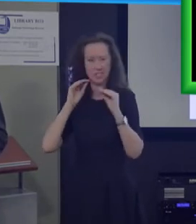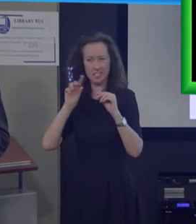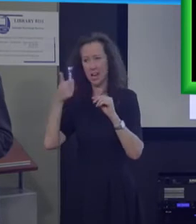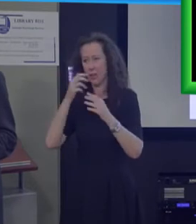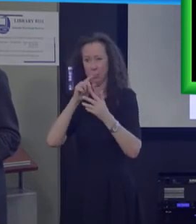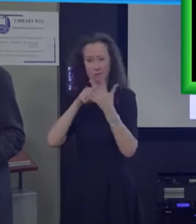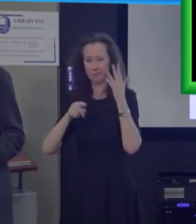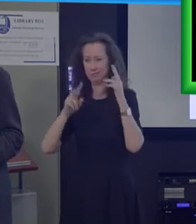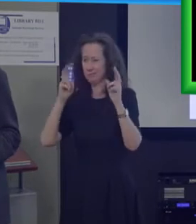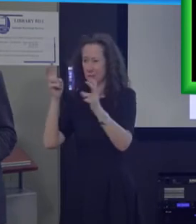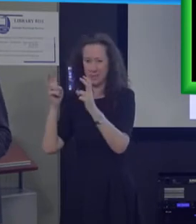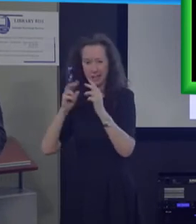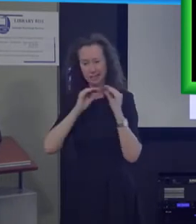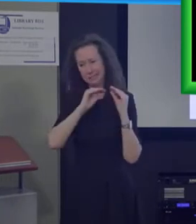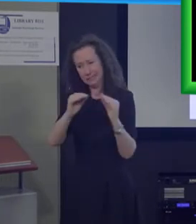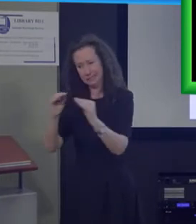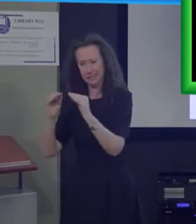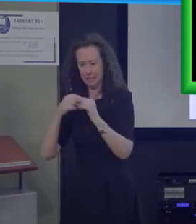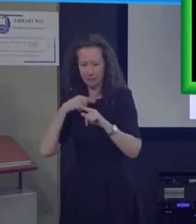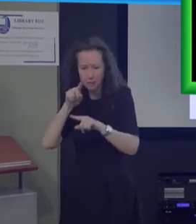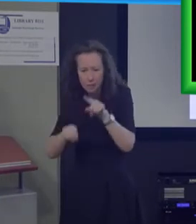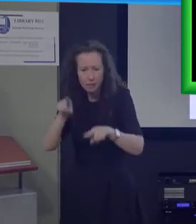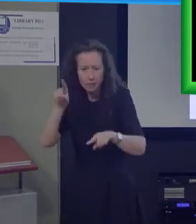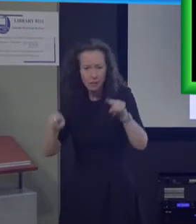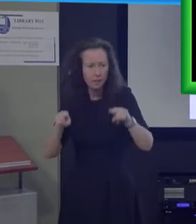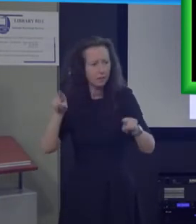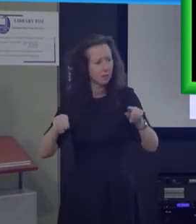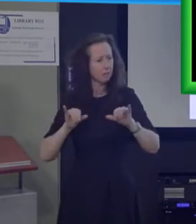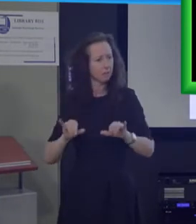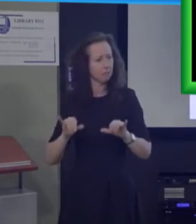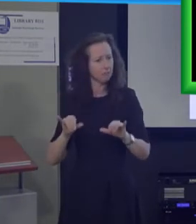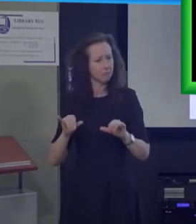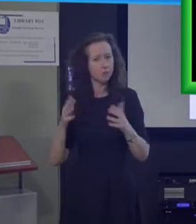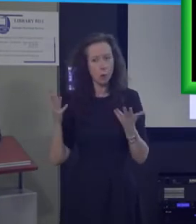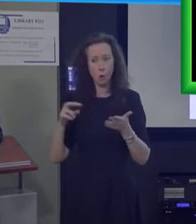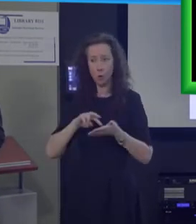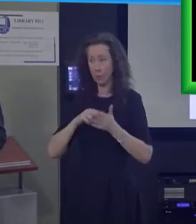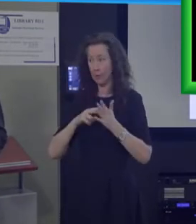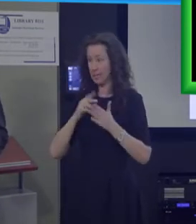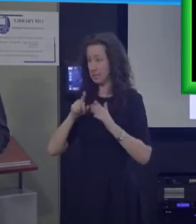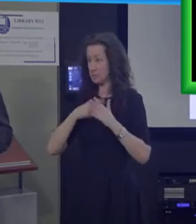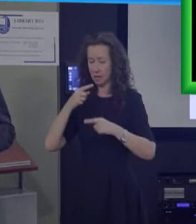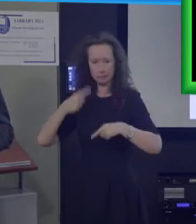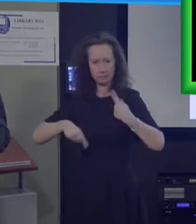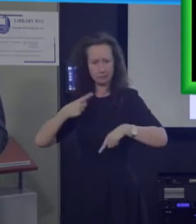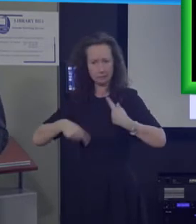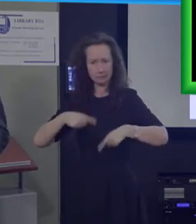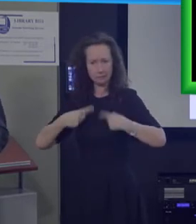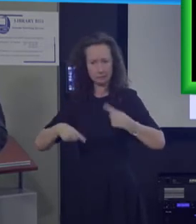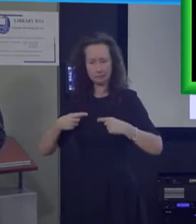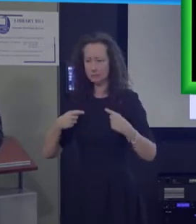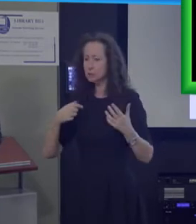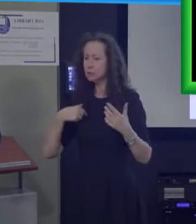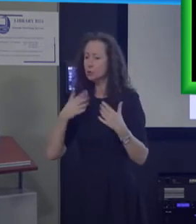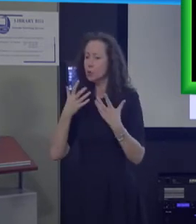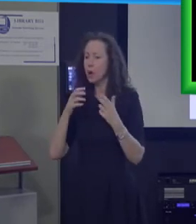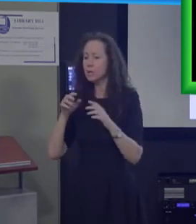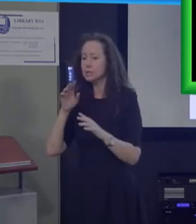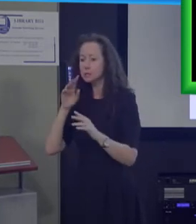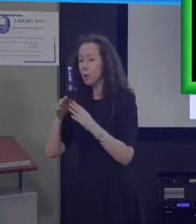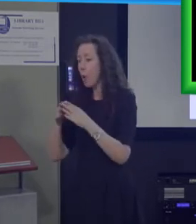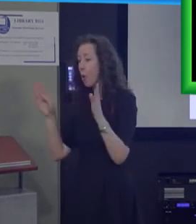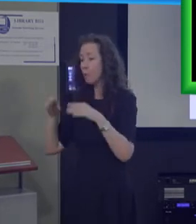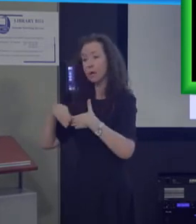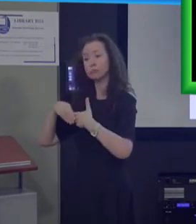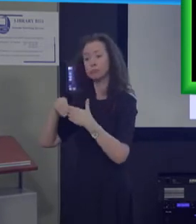quite a contentious research area, the extent to which we want to use an open-ended discovery approach